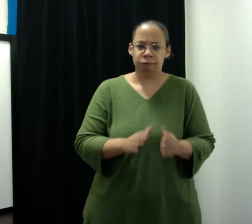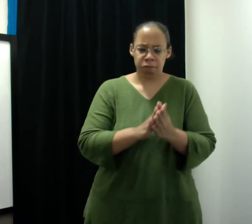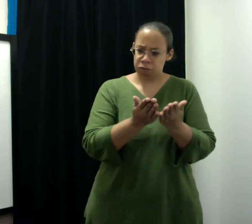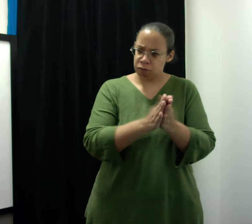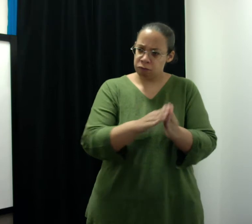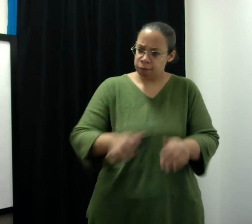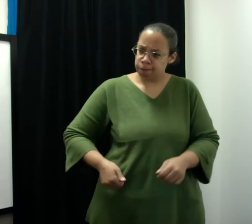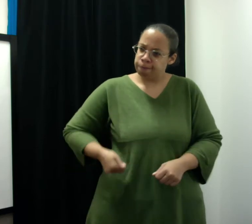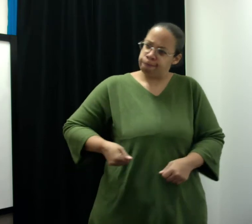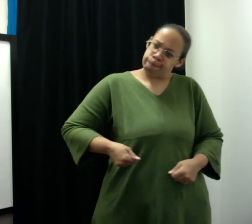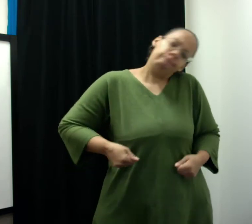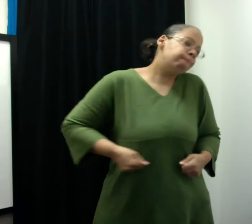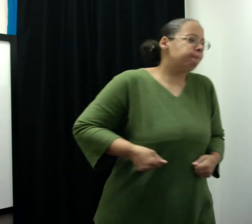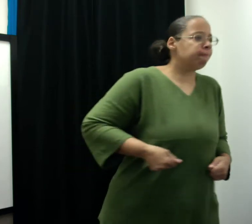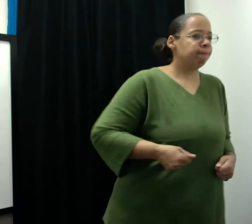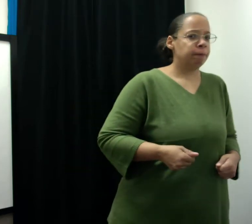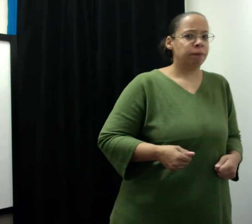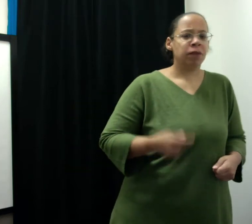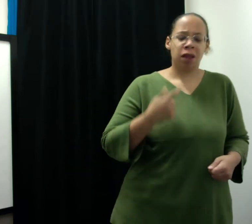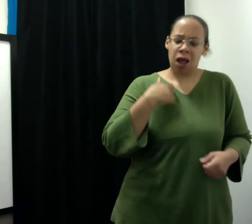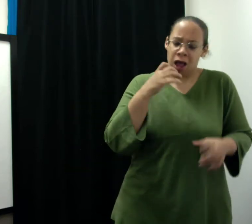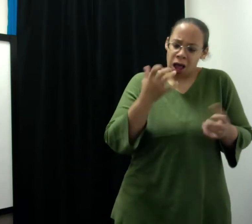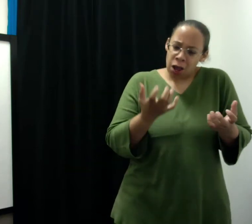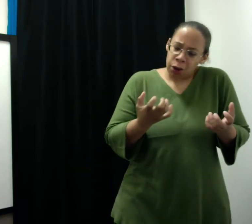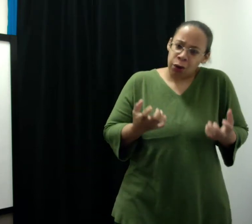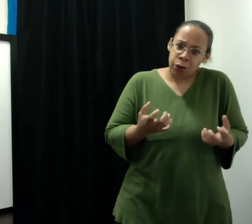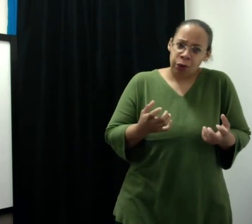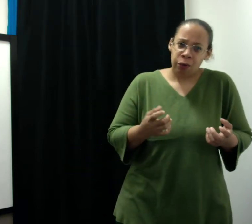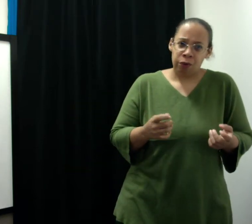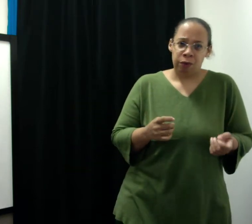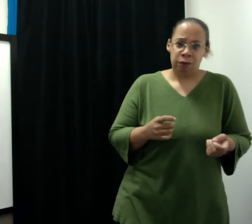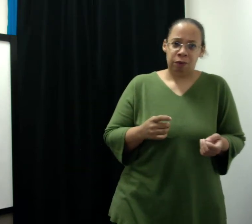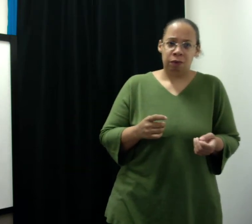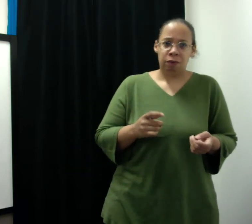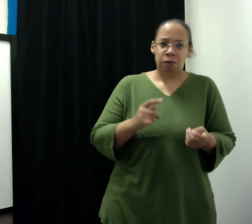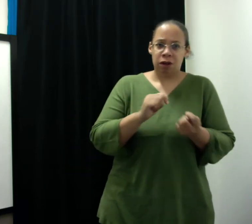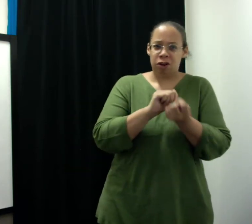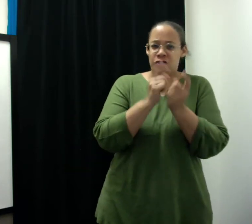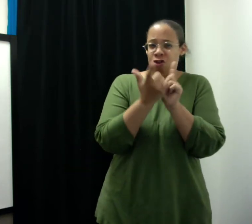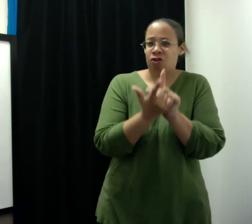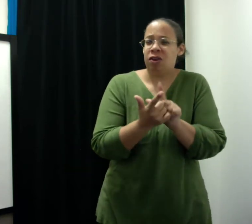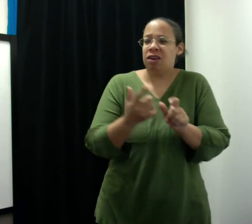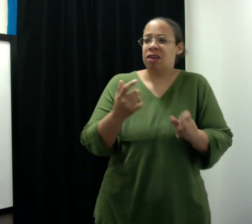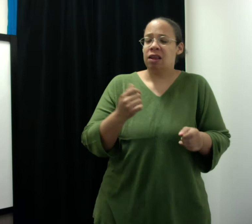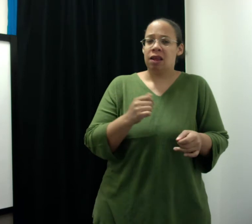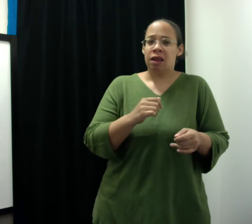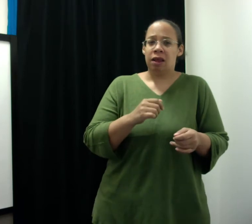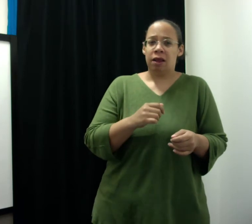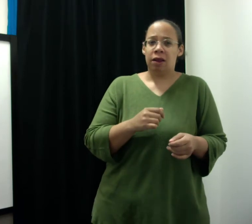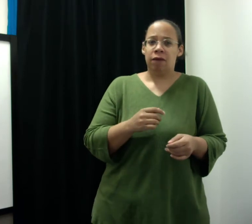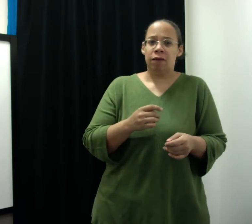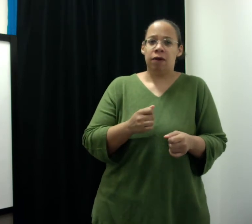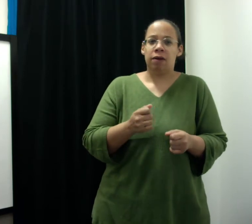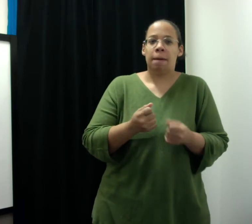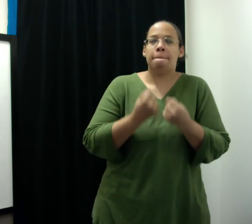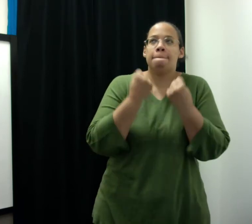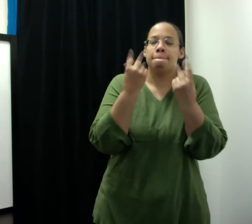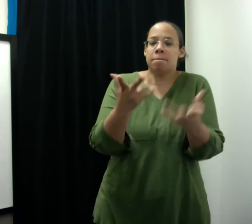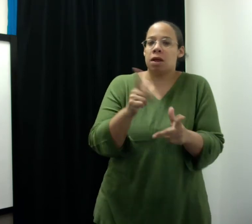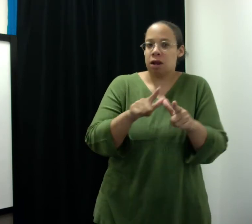as many languages in the world, so that Arabic teaching and learning becomes fun, easy, and accessible